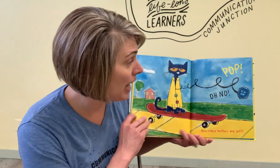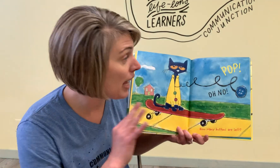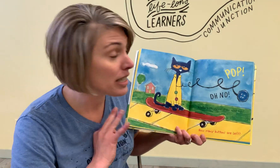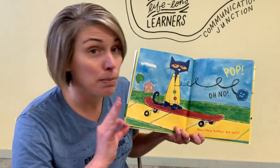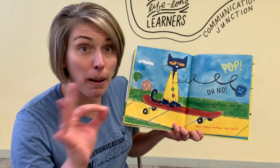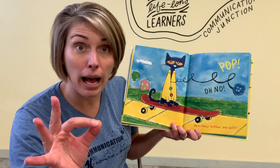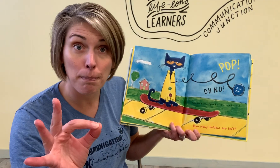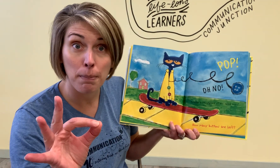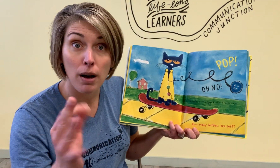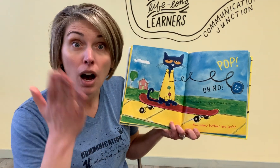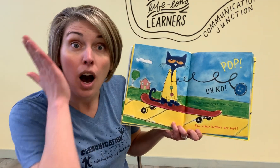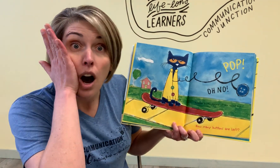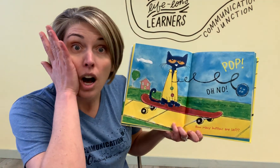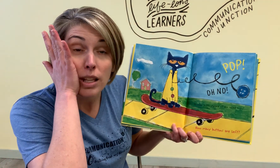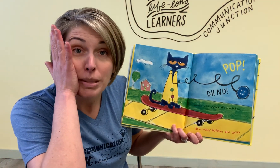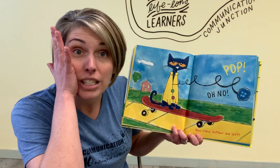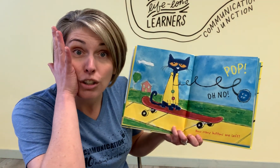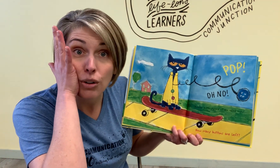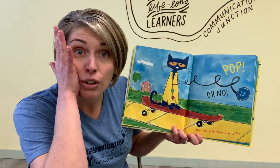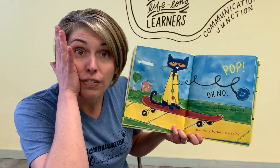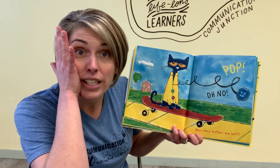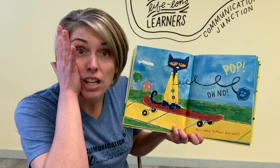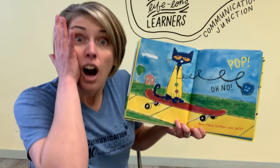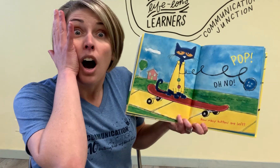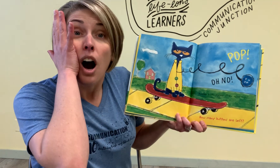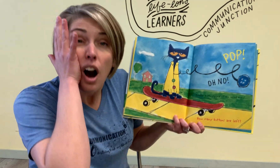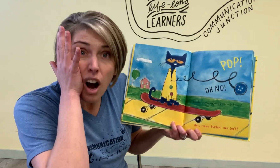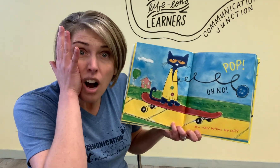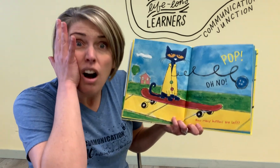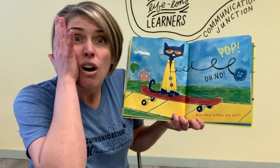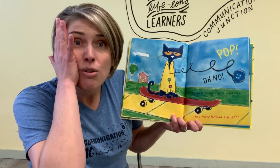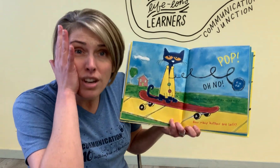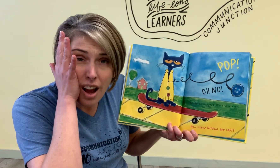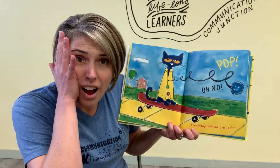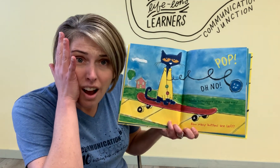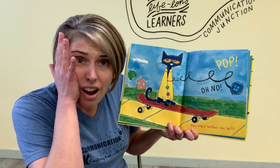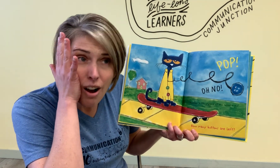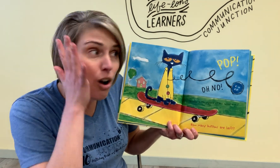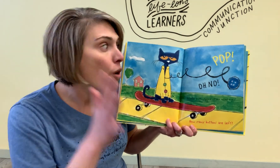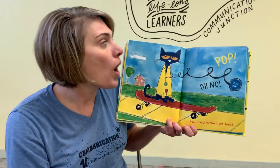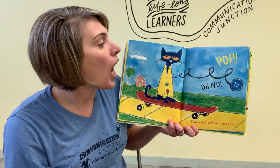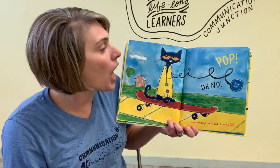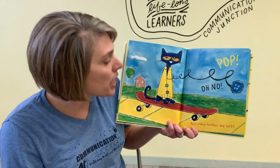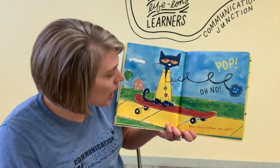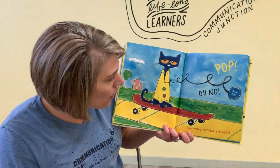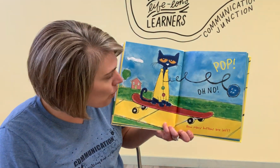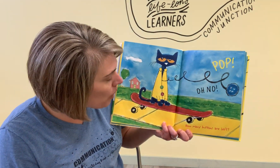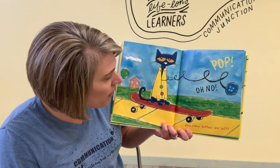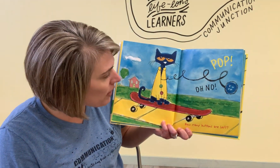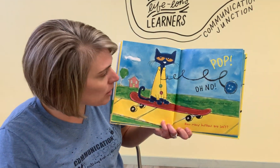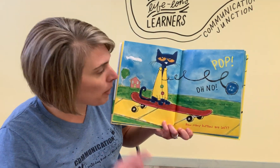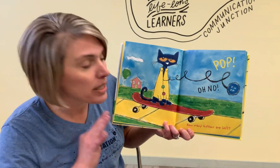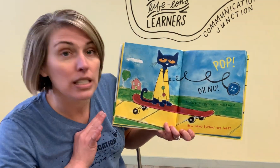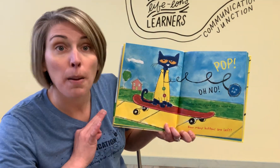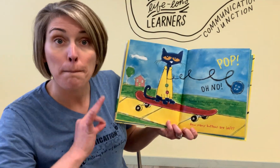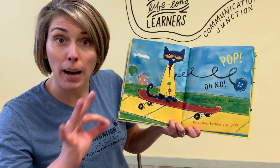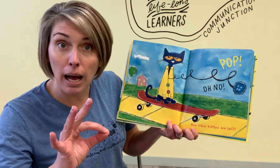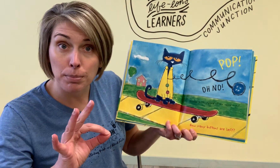buttons. Pop! Let me see your oh no face. Oh no! Another one of his buttons popped